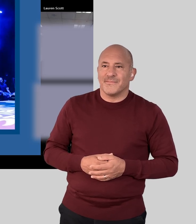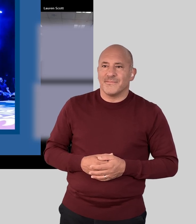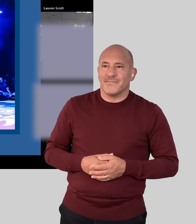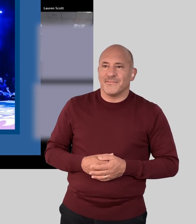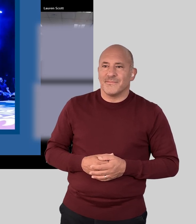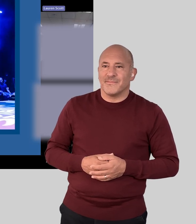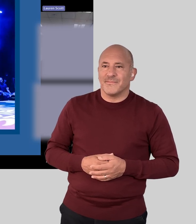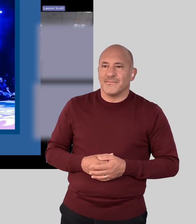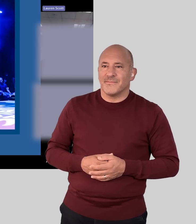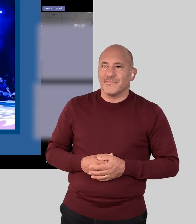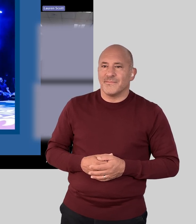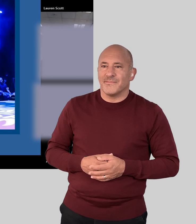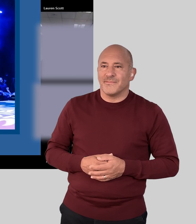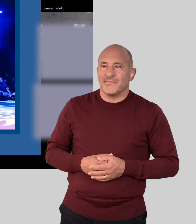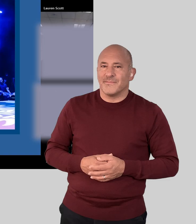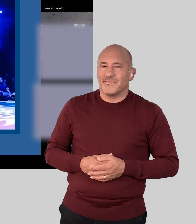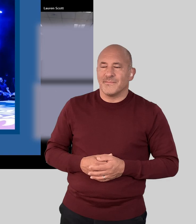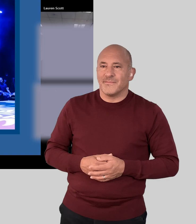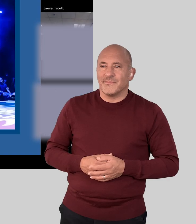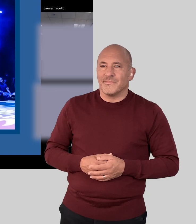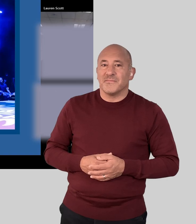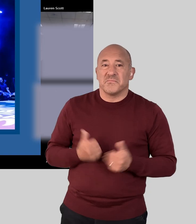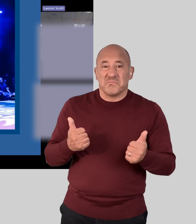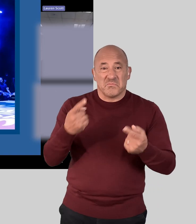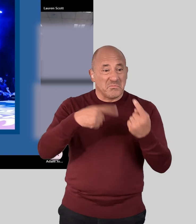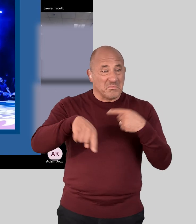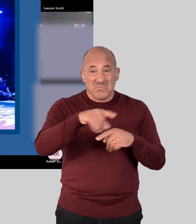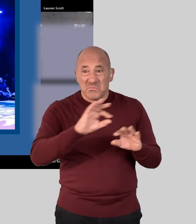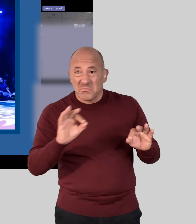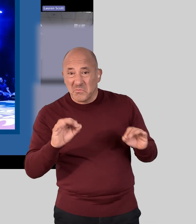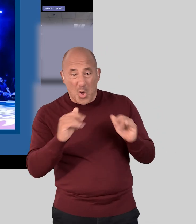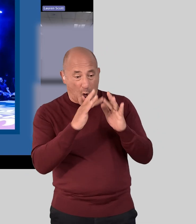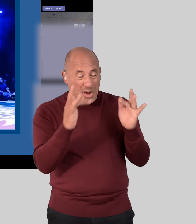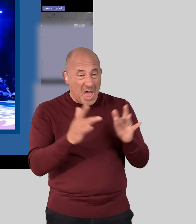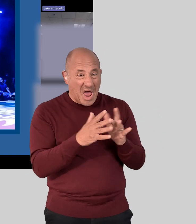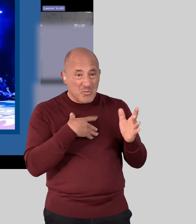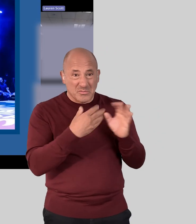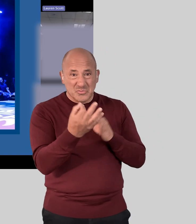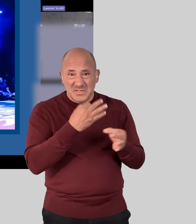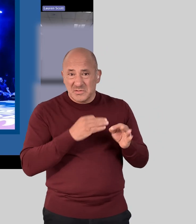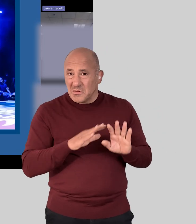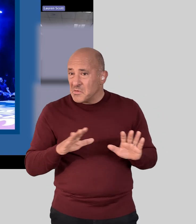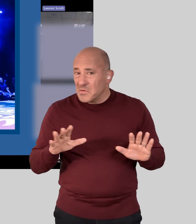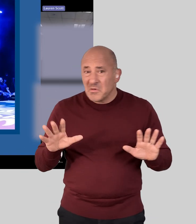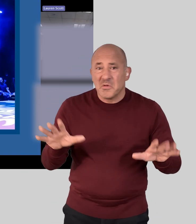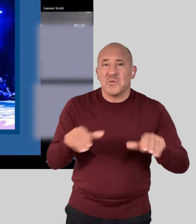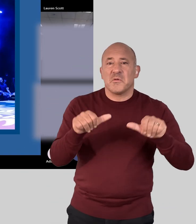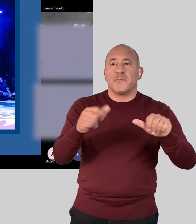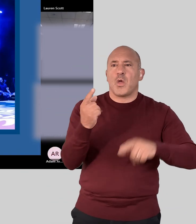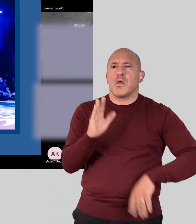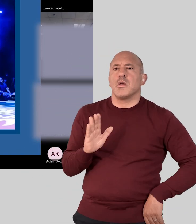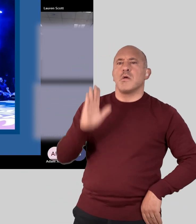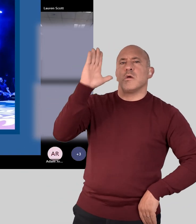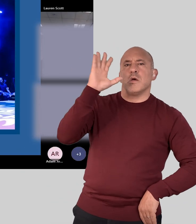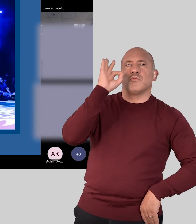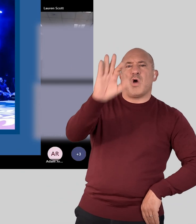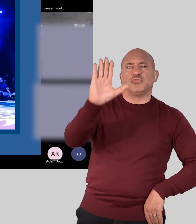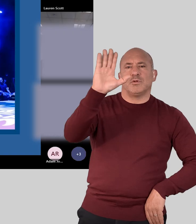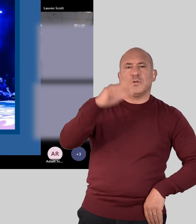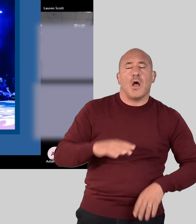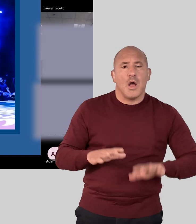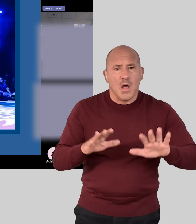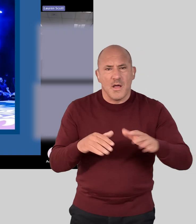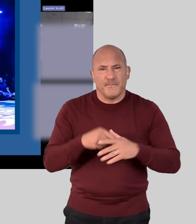Anyone in the room or online? If not, that's all good. I've got a question.